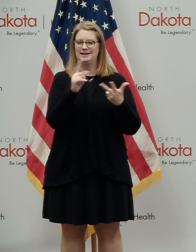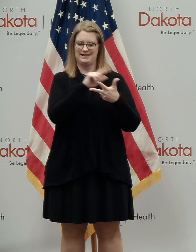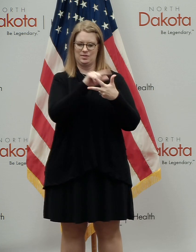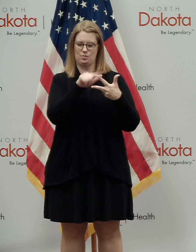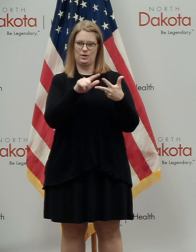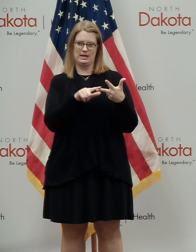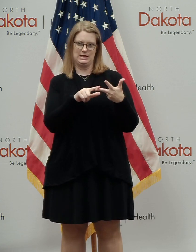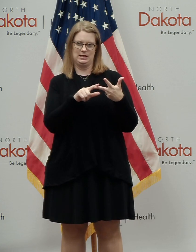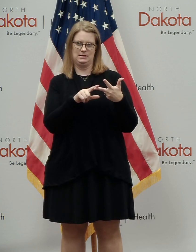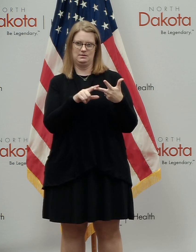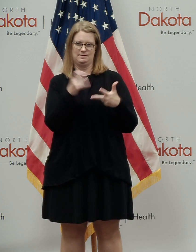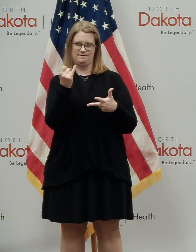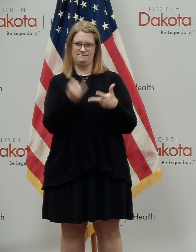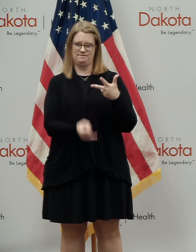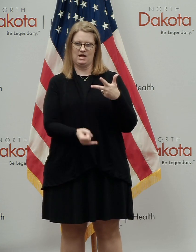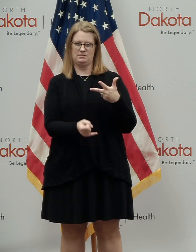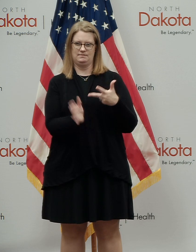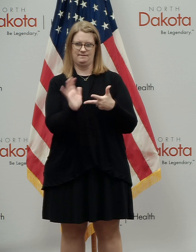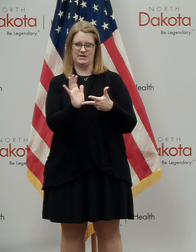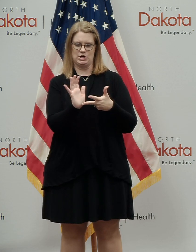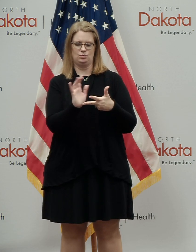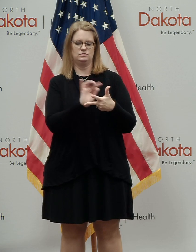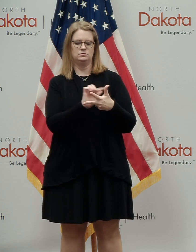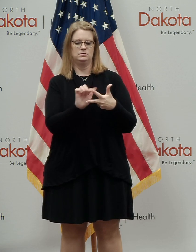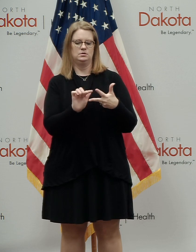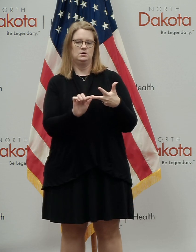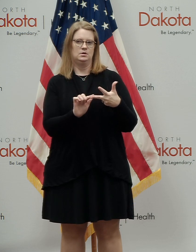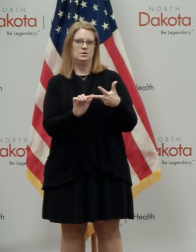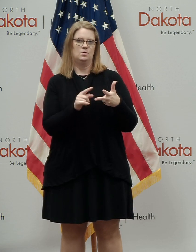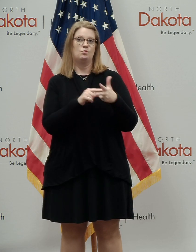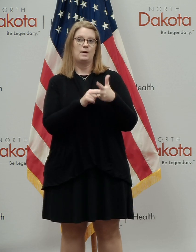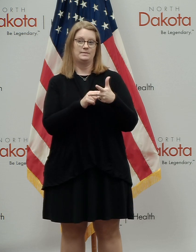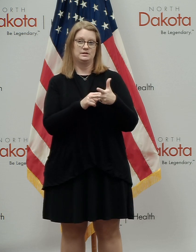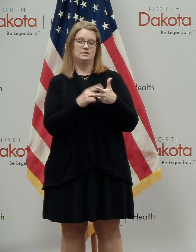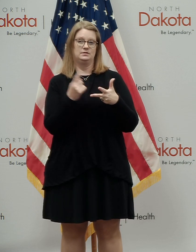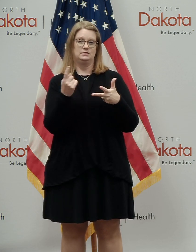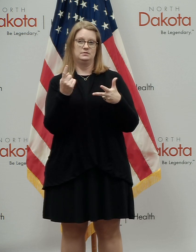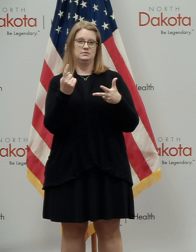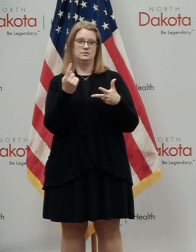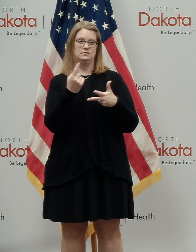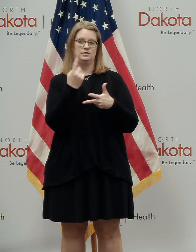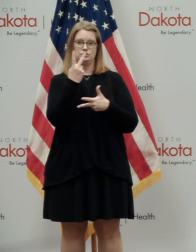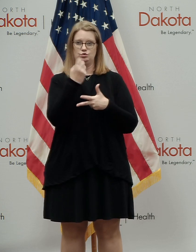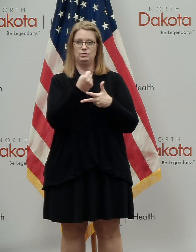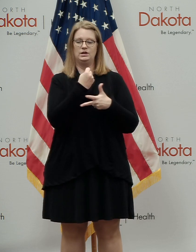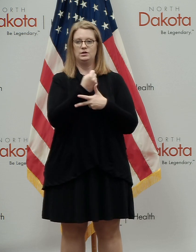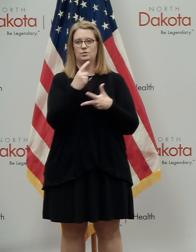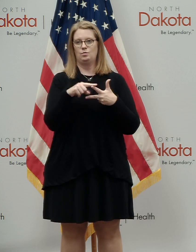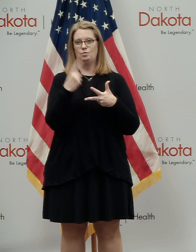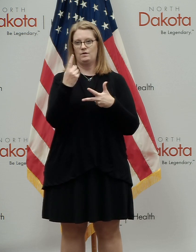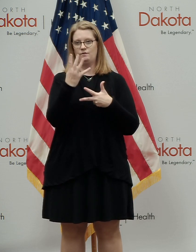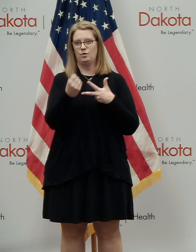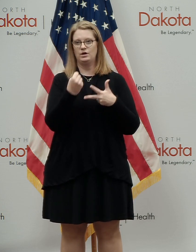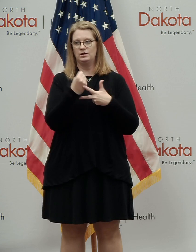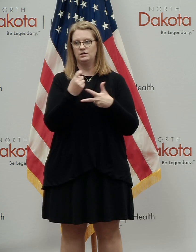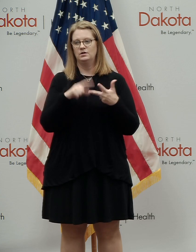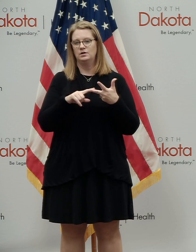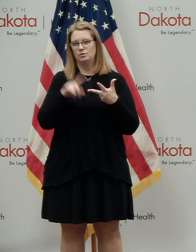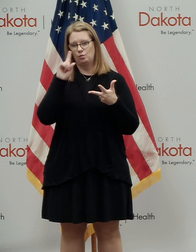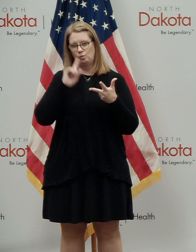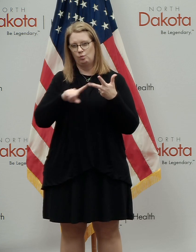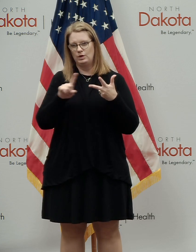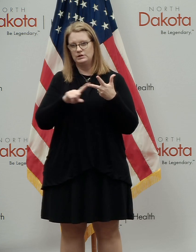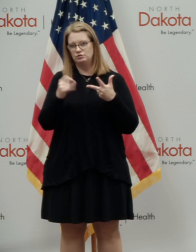3 finalists. They were representing one of our 2-year institutions, one of our 4-year institutions, and one of our